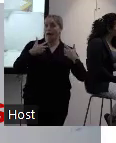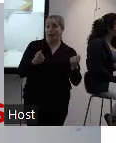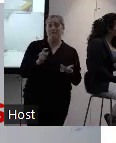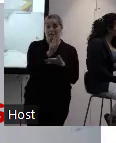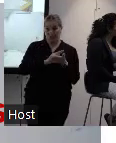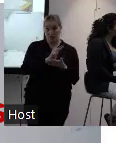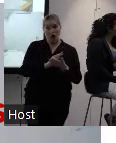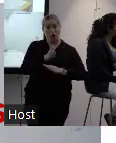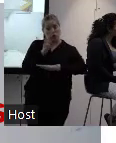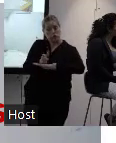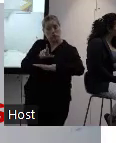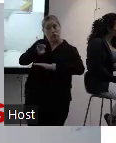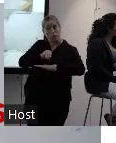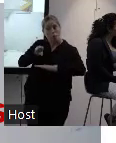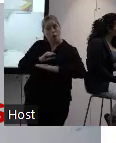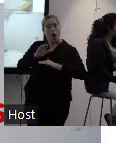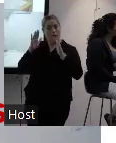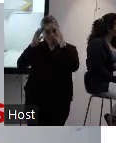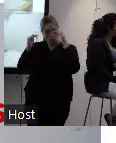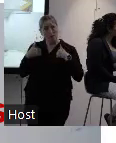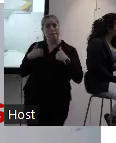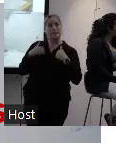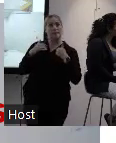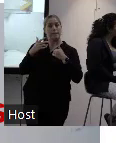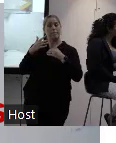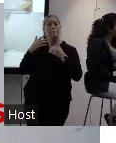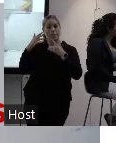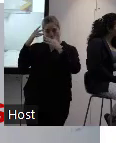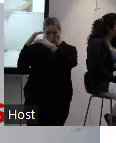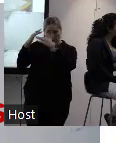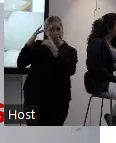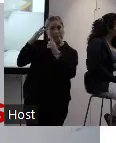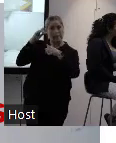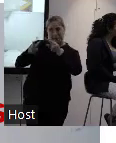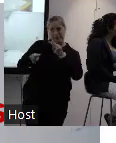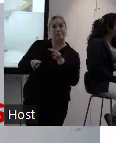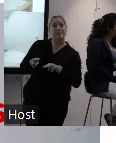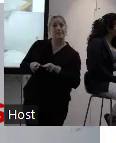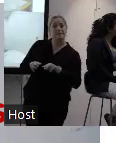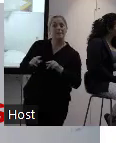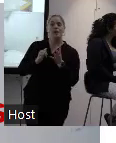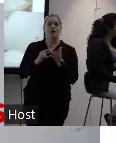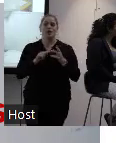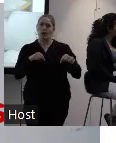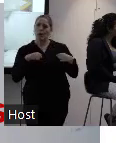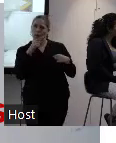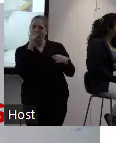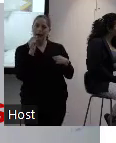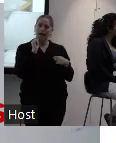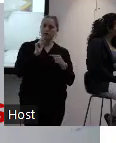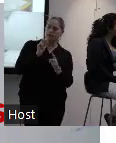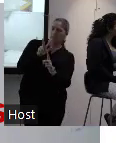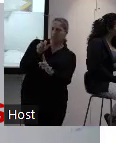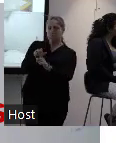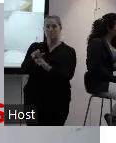assessments, and we've identified that we can determine autism versus neurotypical control based on